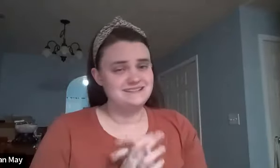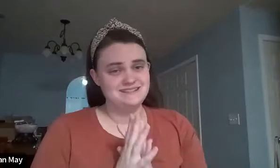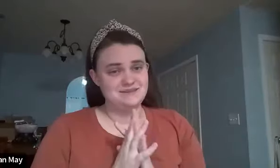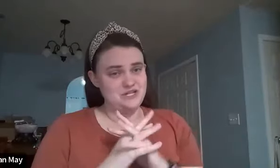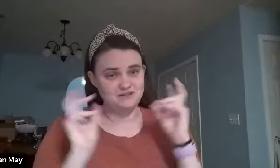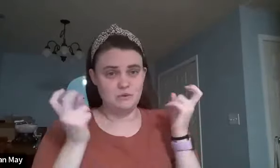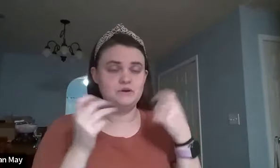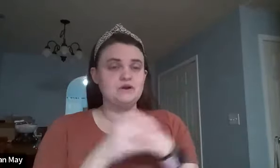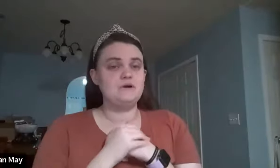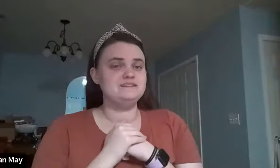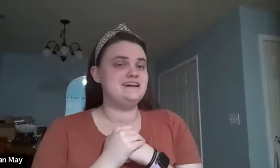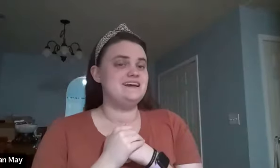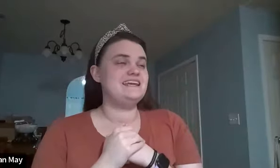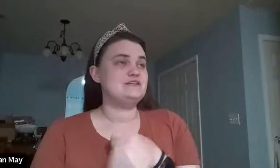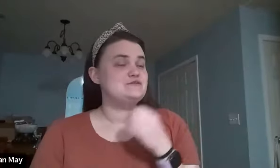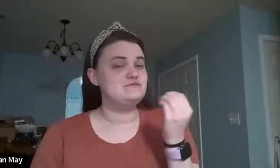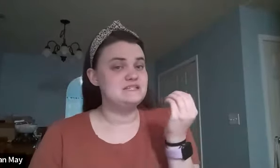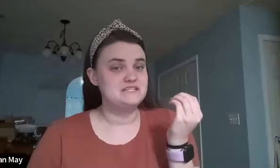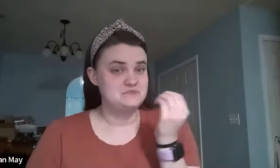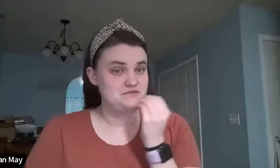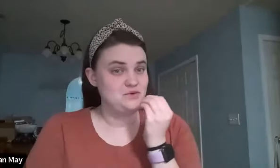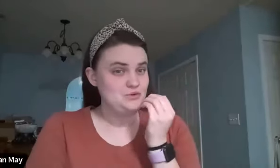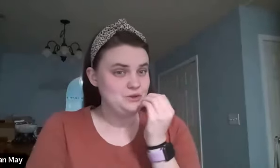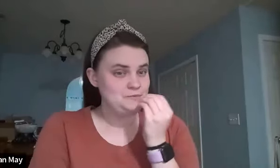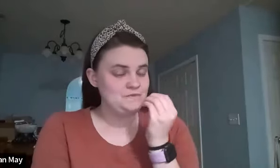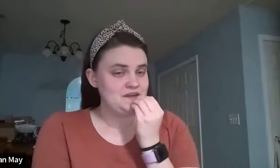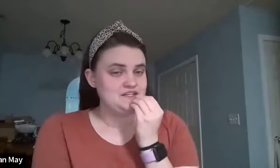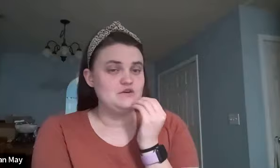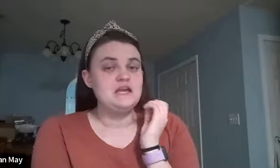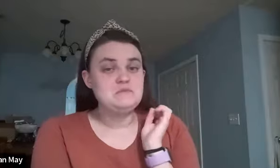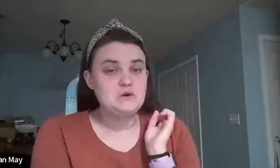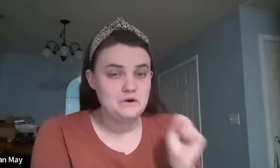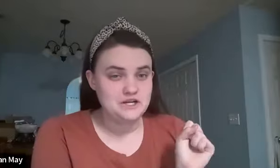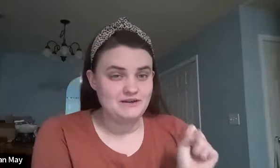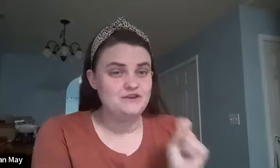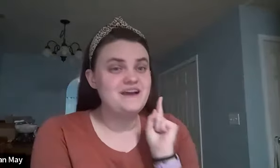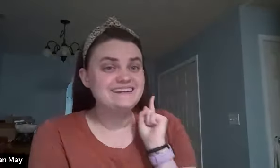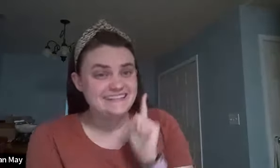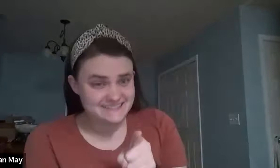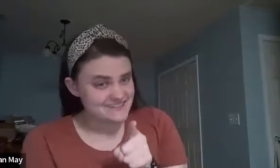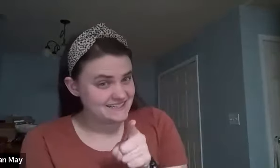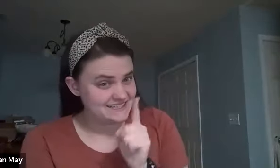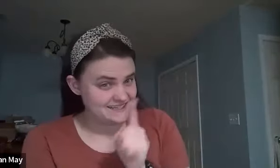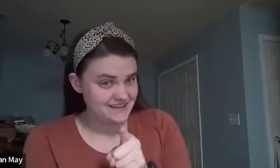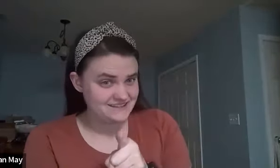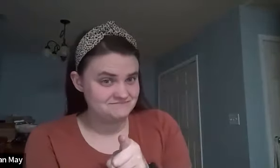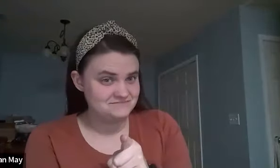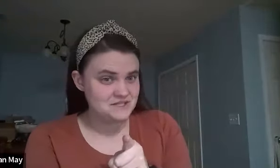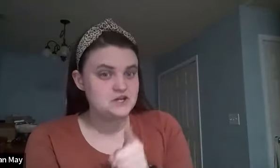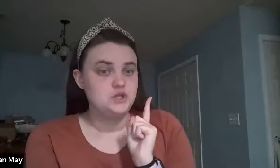tonight's subject, what we're going to work on tonight is different types of food. So I am going to warn you, if you've not eaten yet, you're